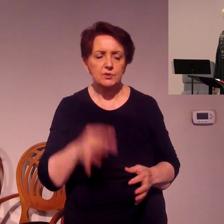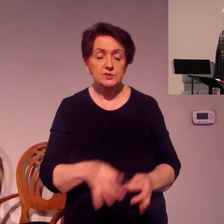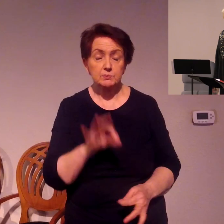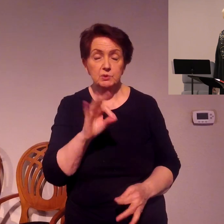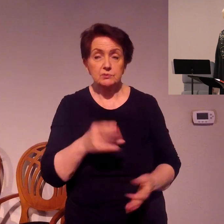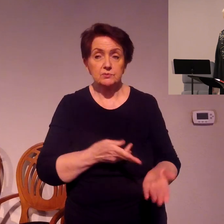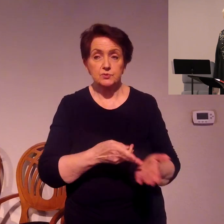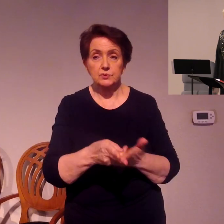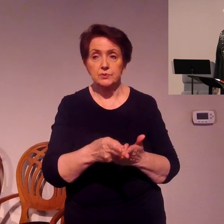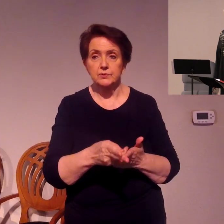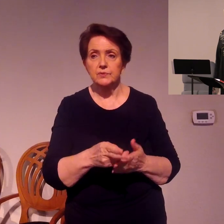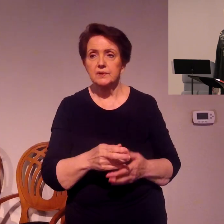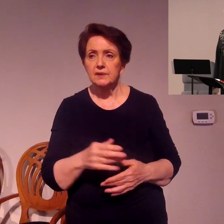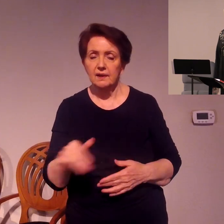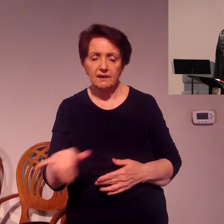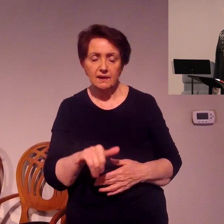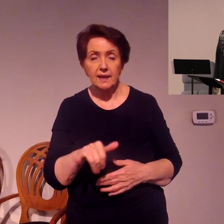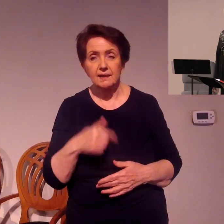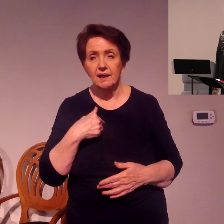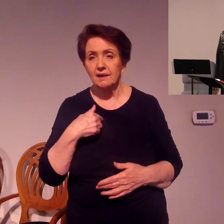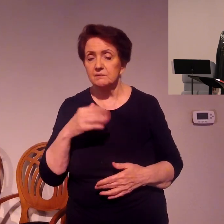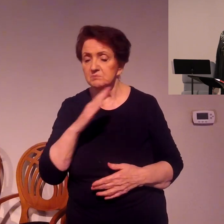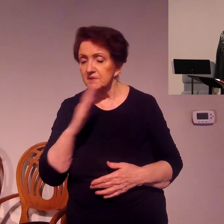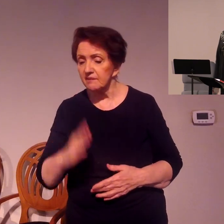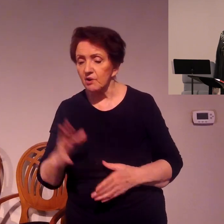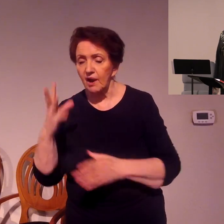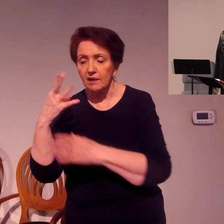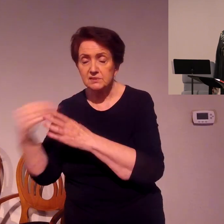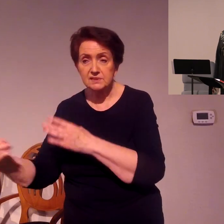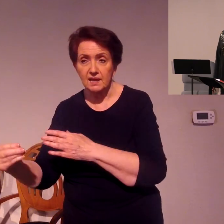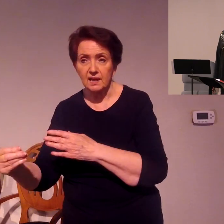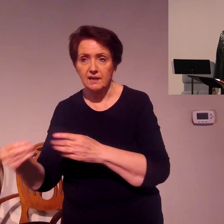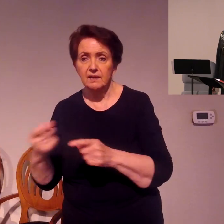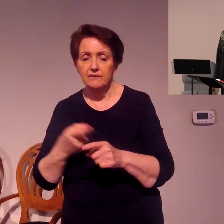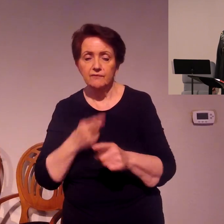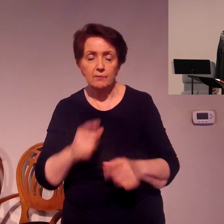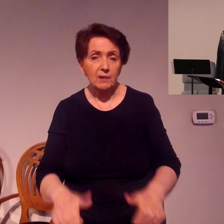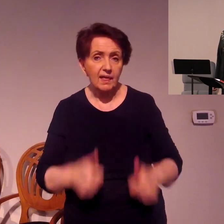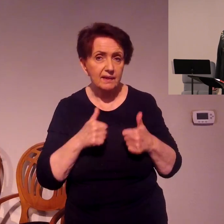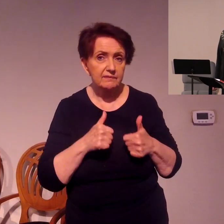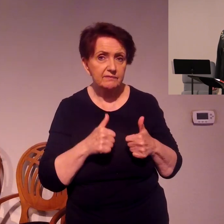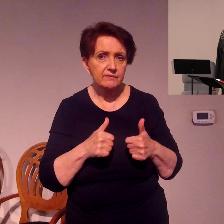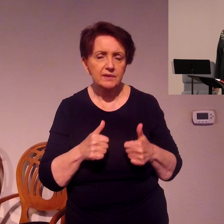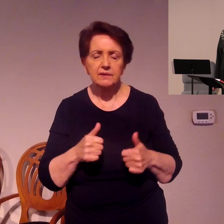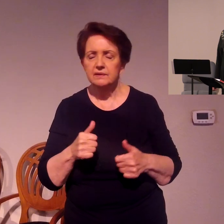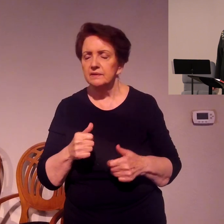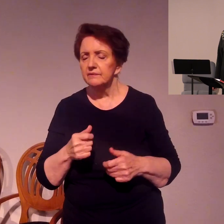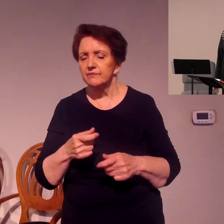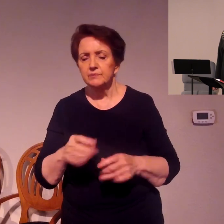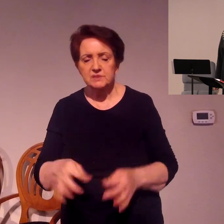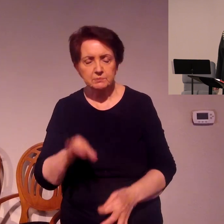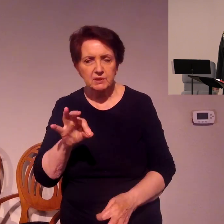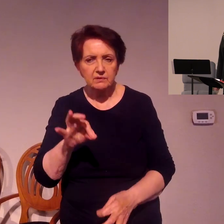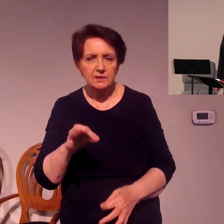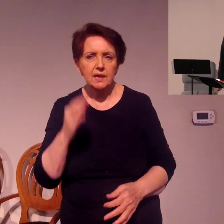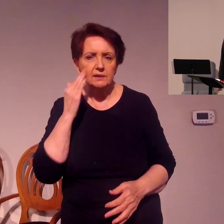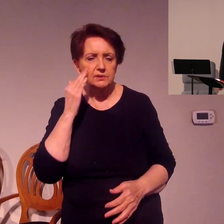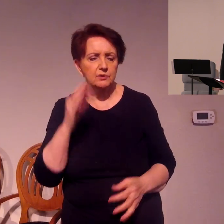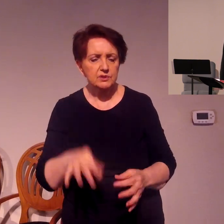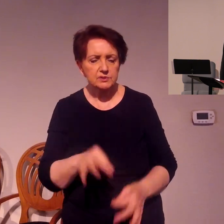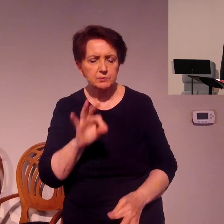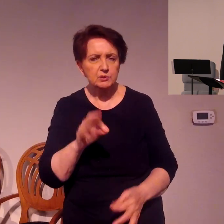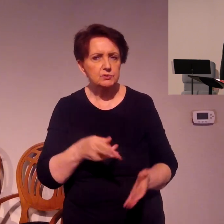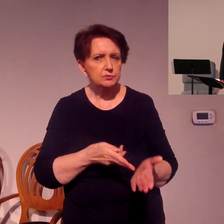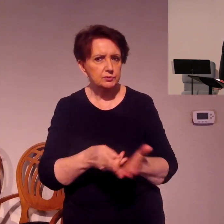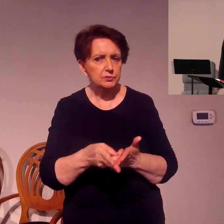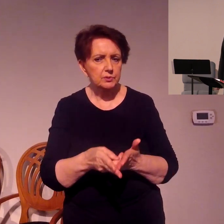just like I am never outside, I'm never separate from life itself, from God, from spirit, I know the spiritual truth that we can't